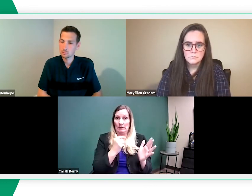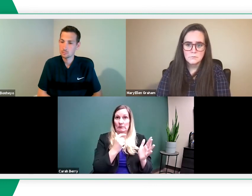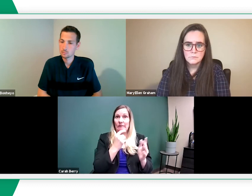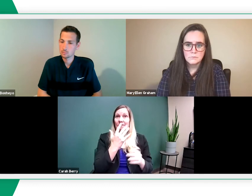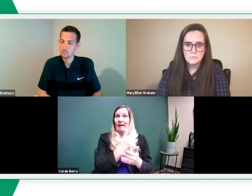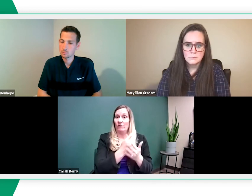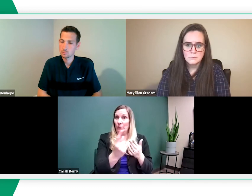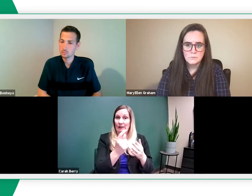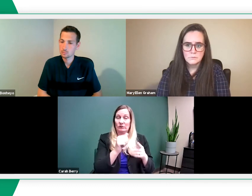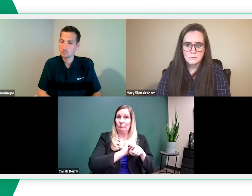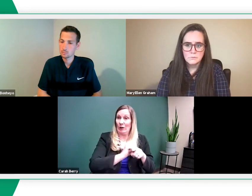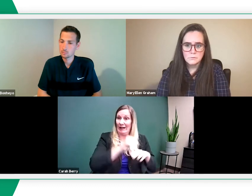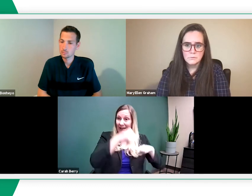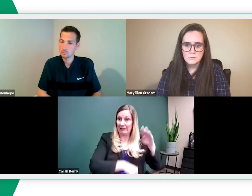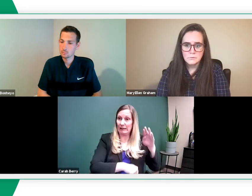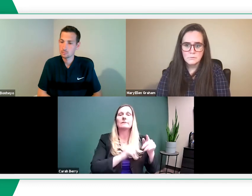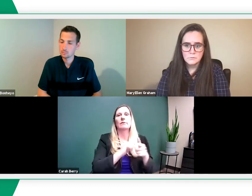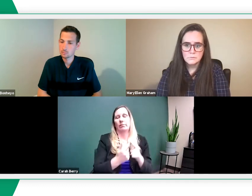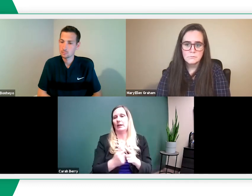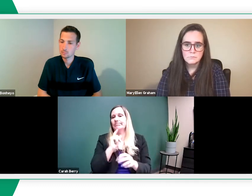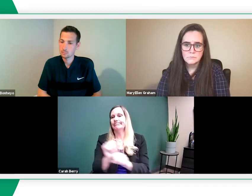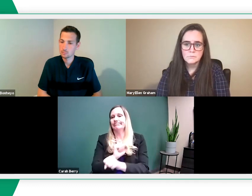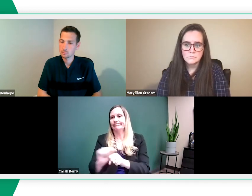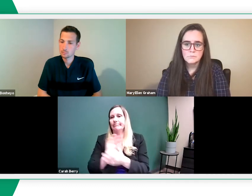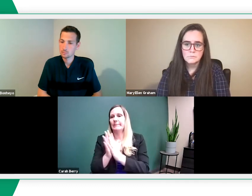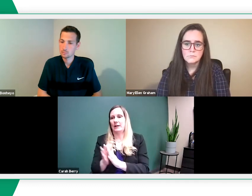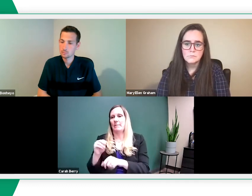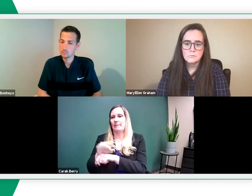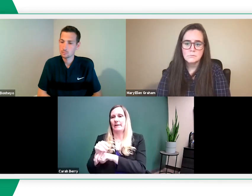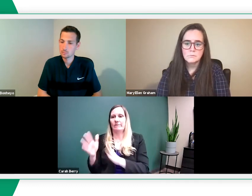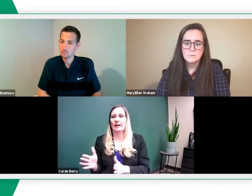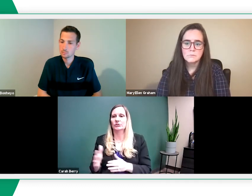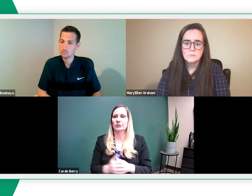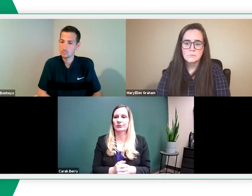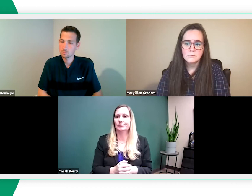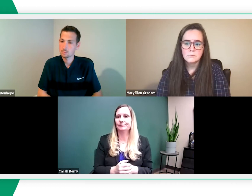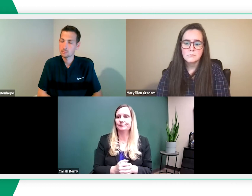other things like that. So once the 5 weeks of training in depth were complete,